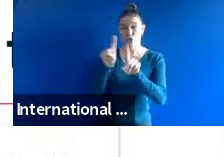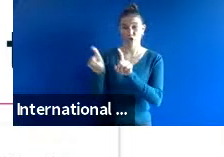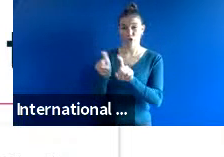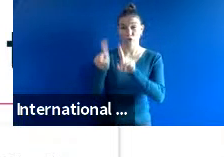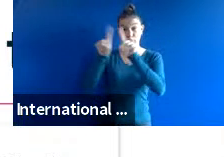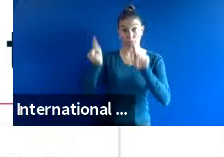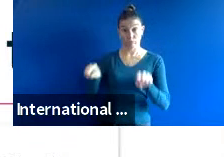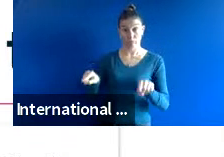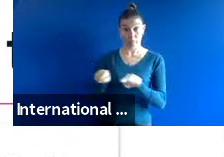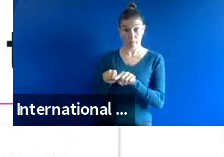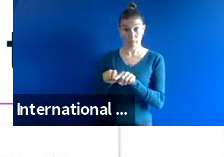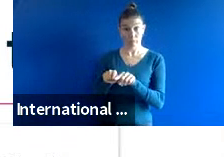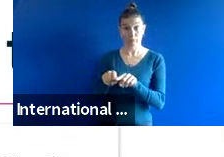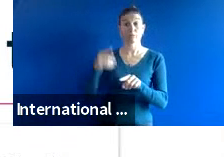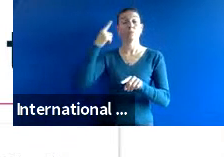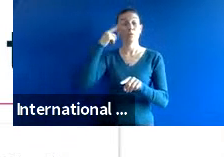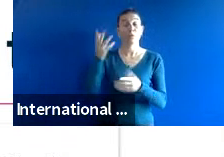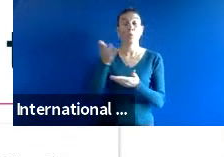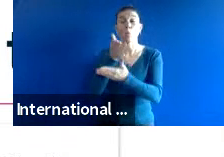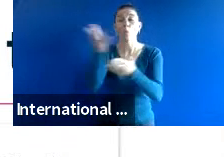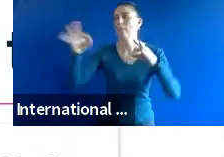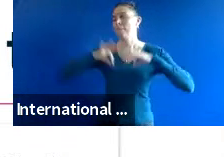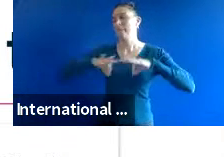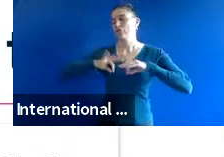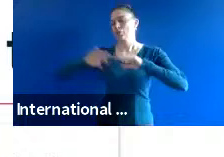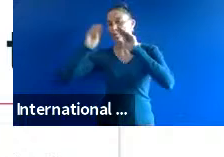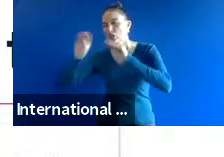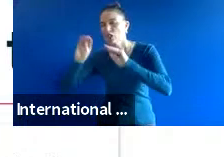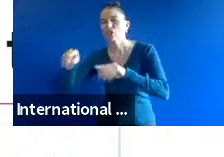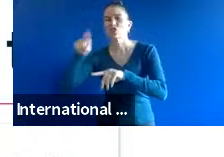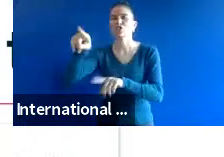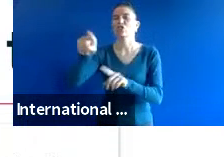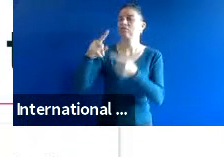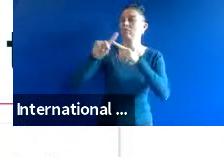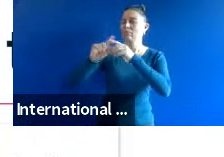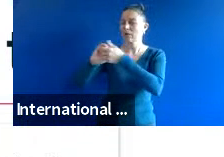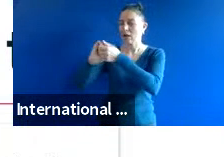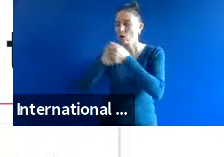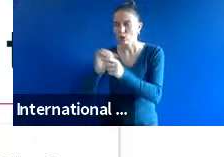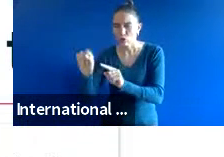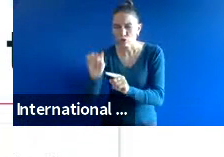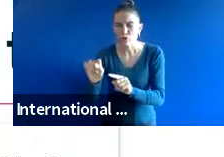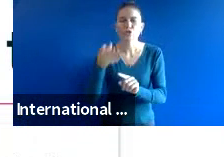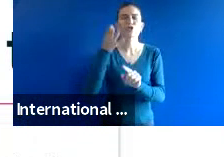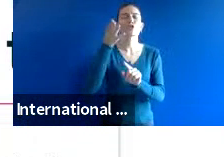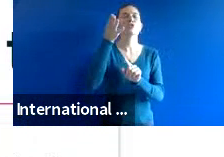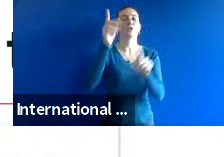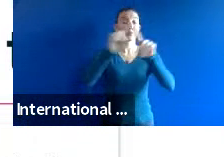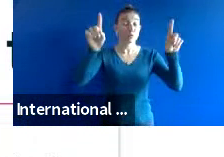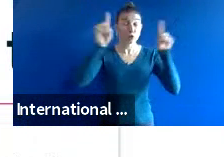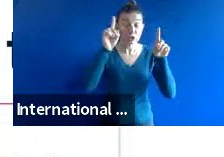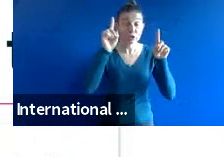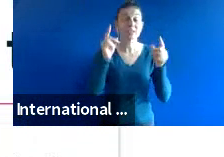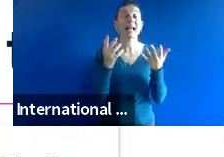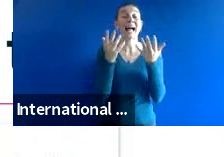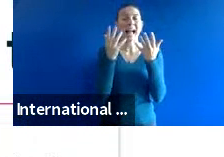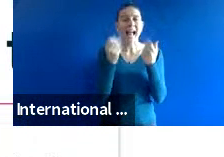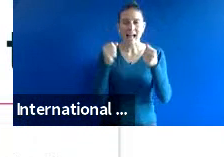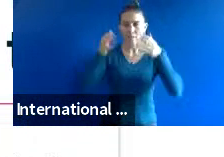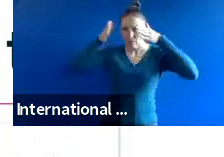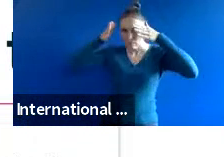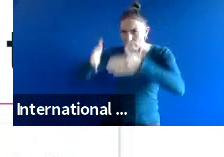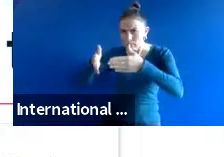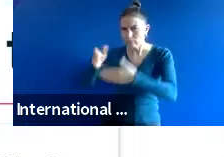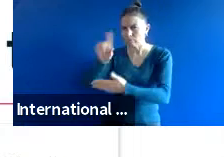national agencies and Ministry of Education will each have a questionnaire focusing on